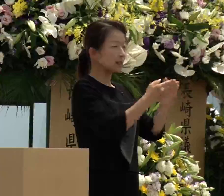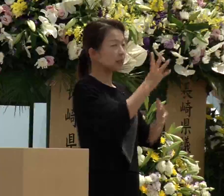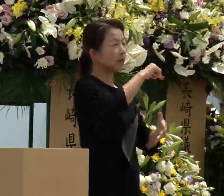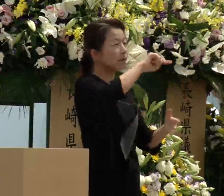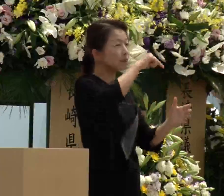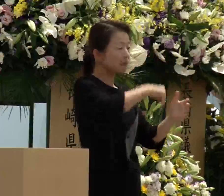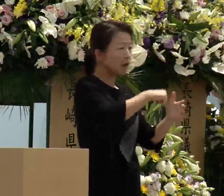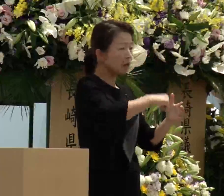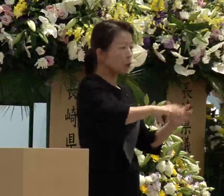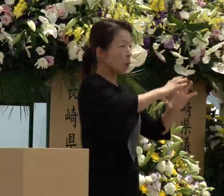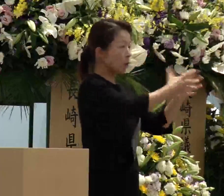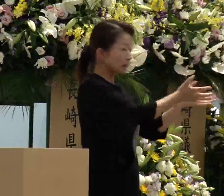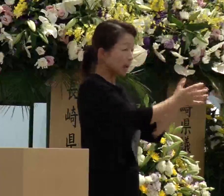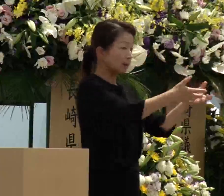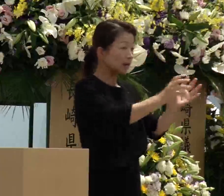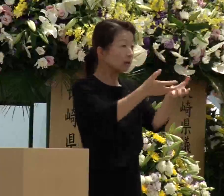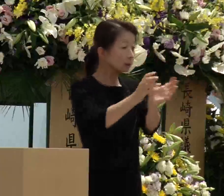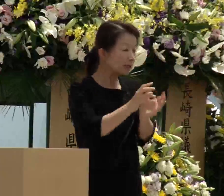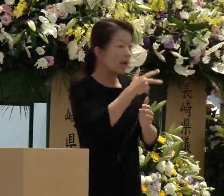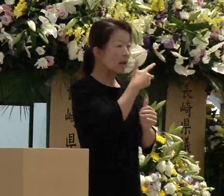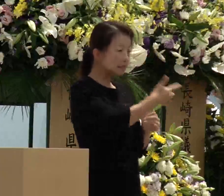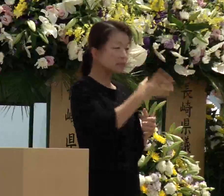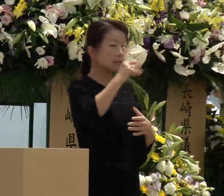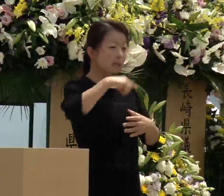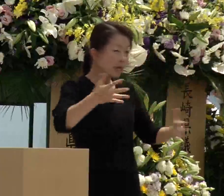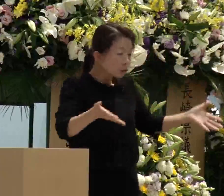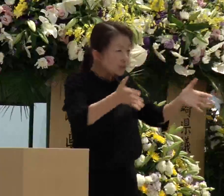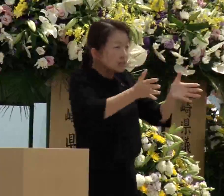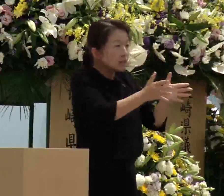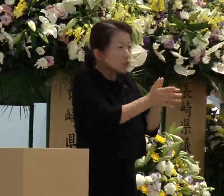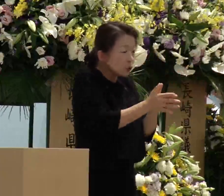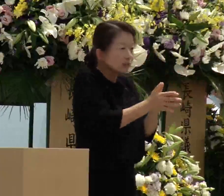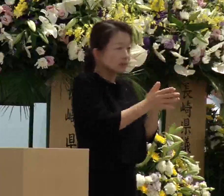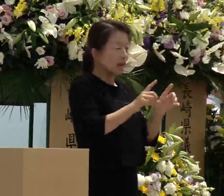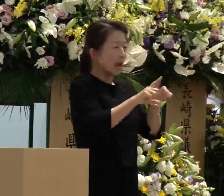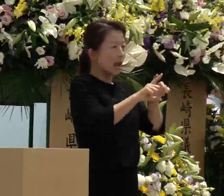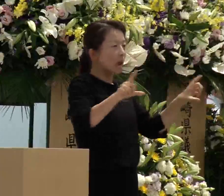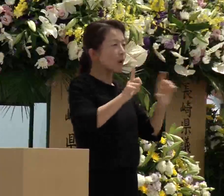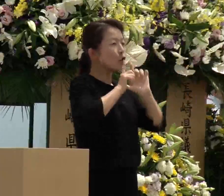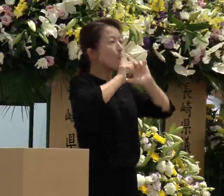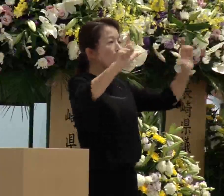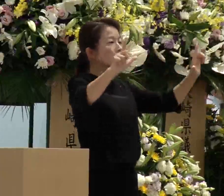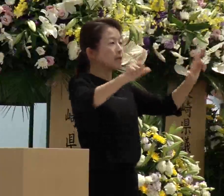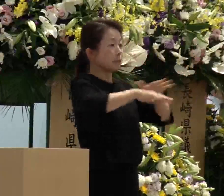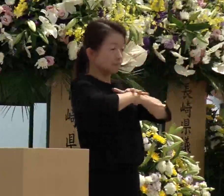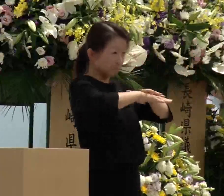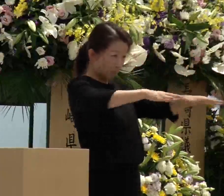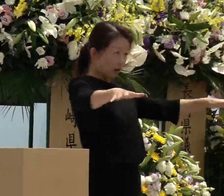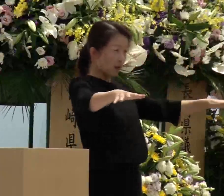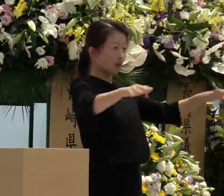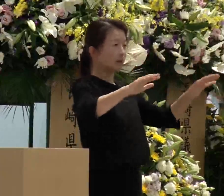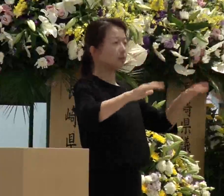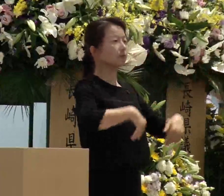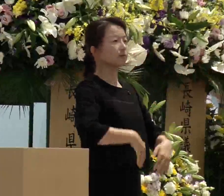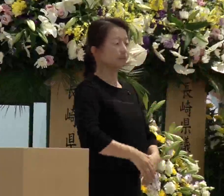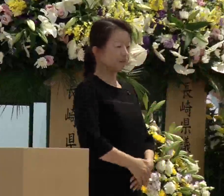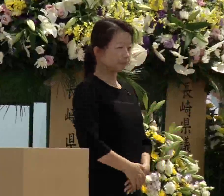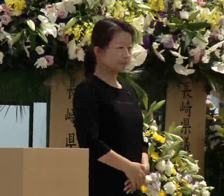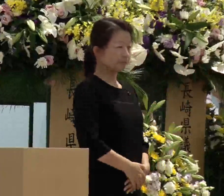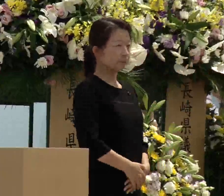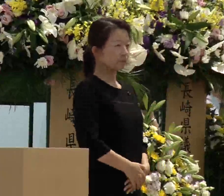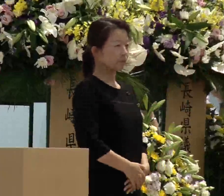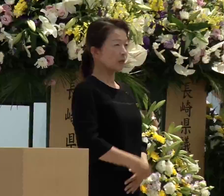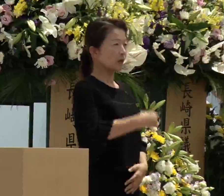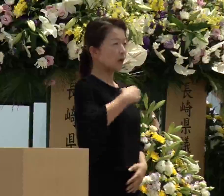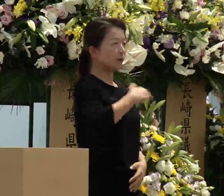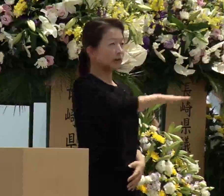of nuclear weapons, at which many local organizations joined hands with the local governments in sending the message